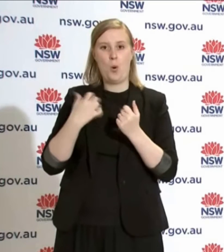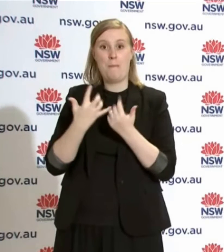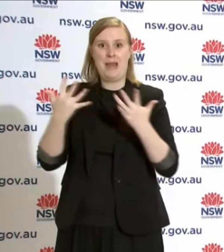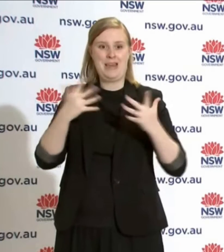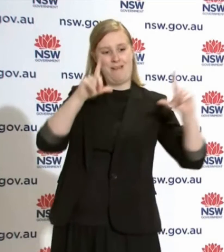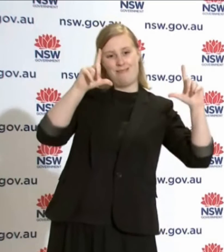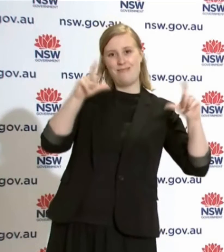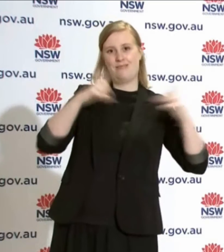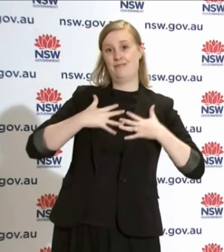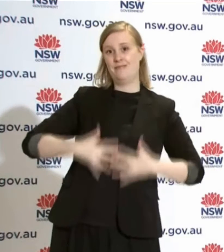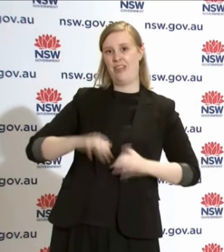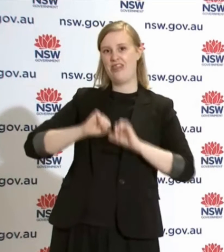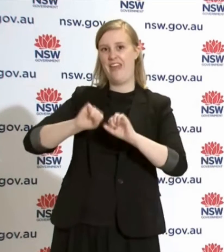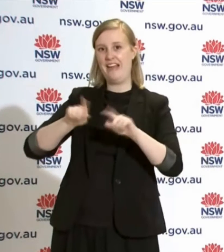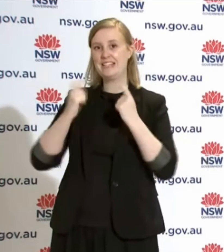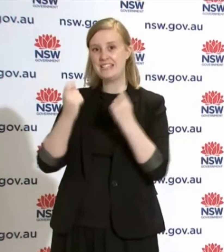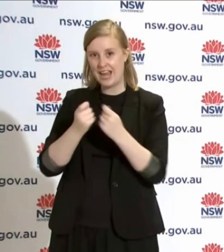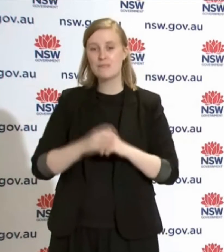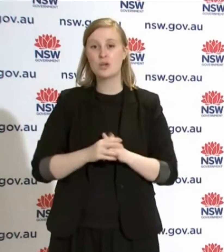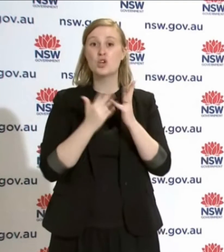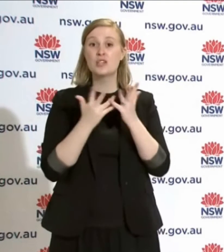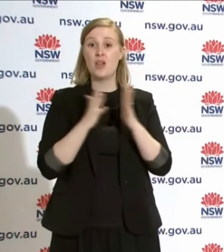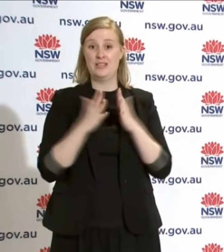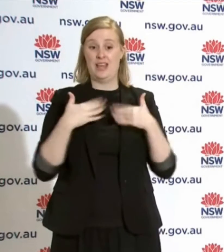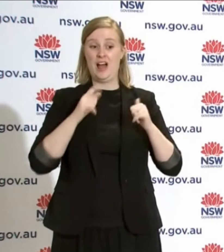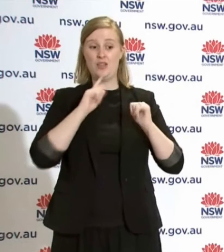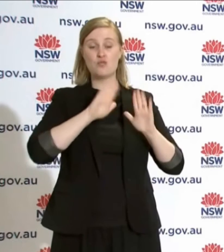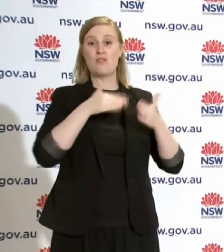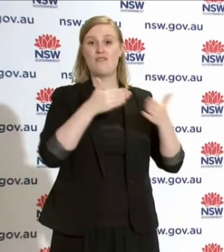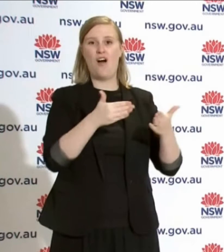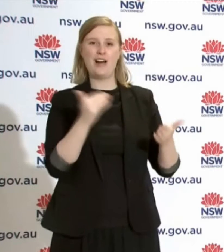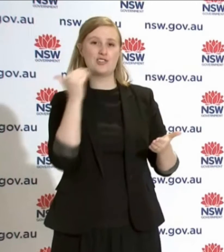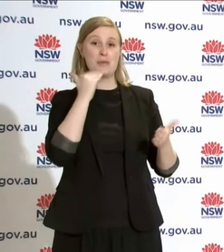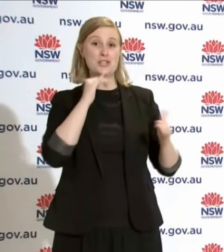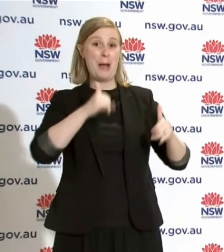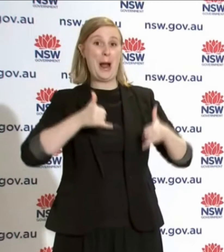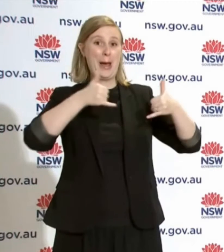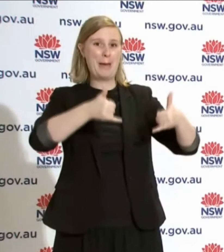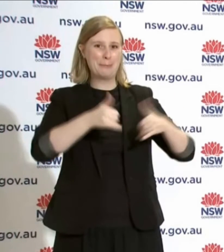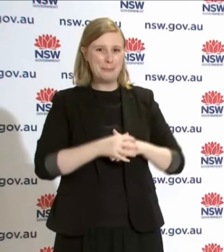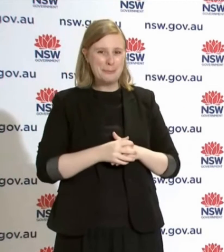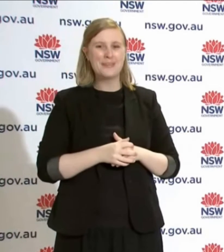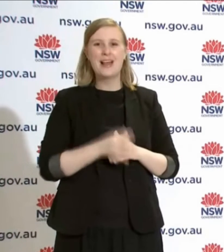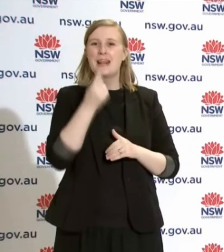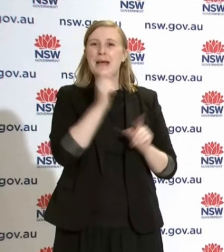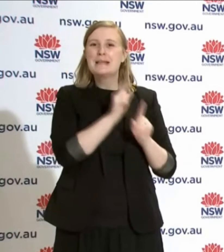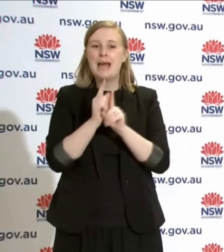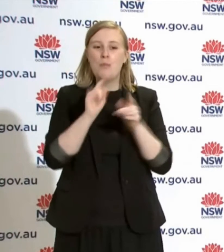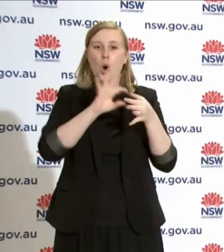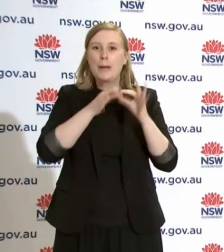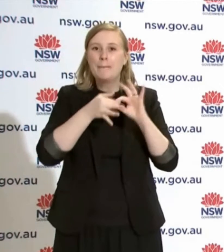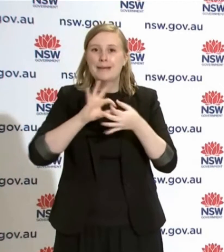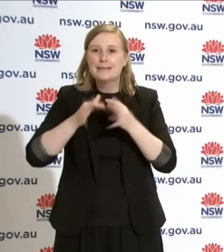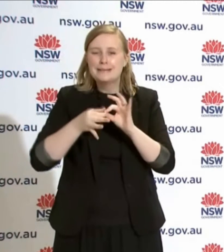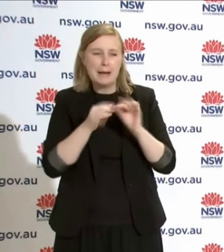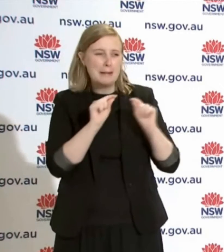will also provide a vaccination championship cup. It does feel like the Olympics of vaccination for us at the moment.